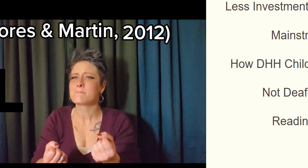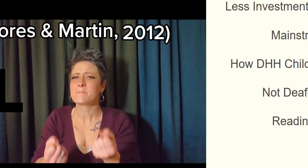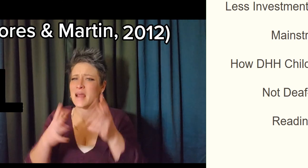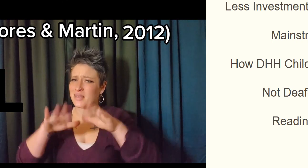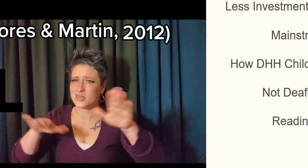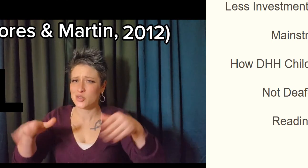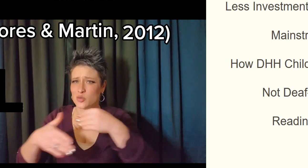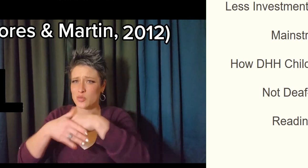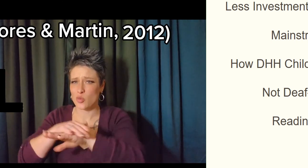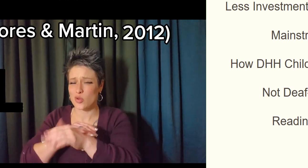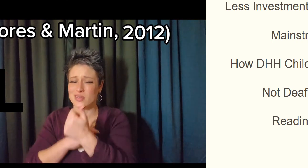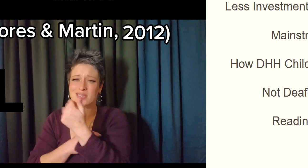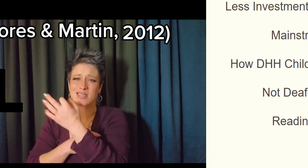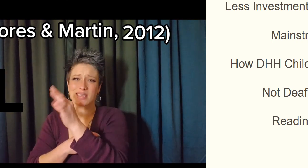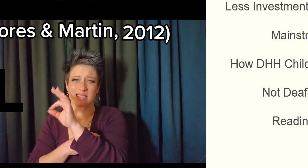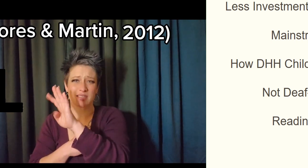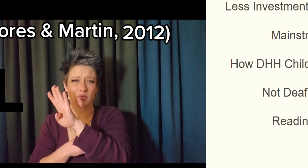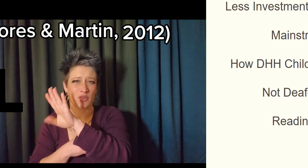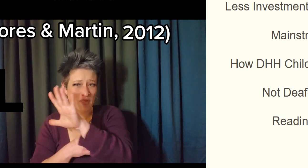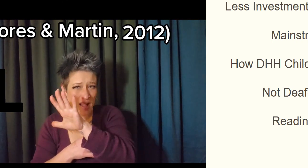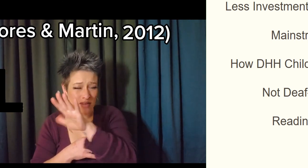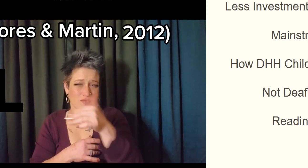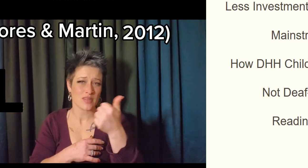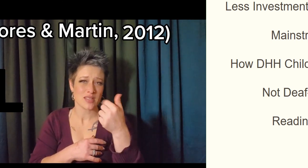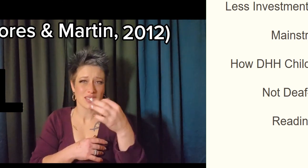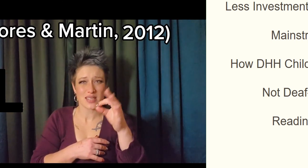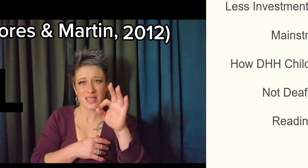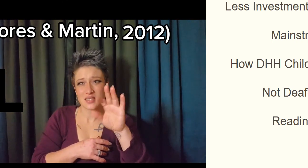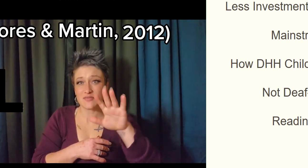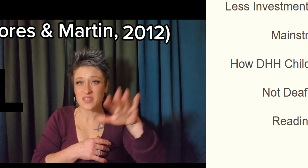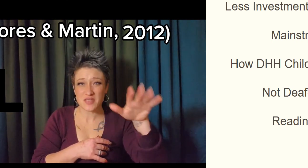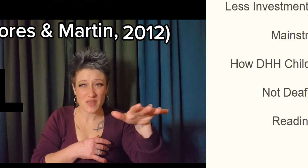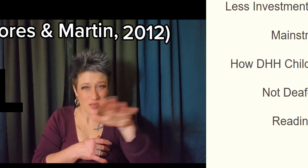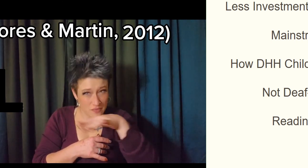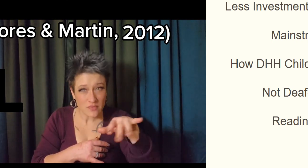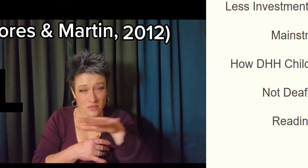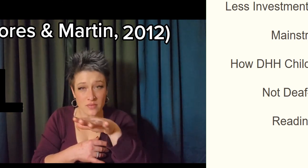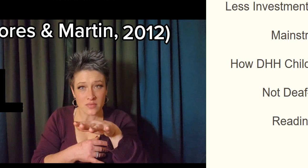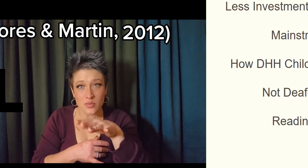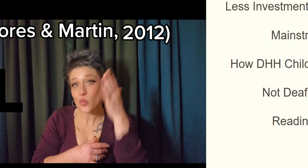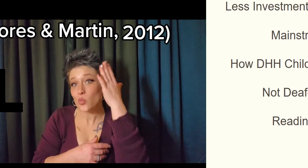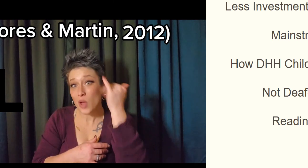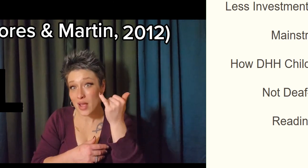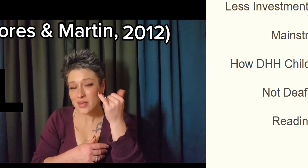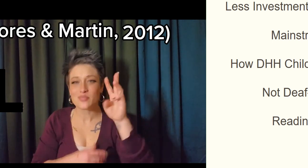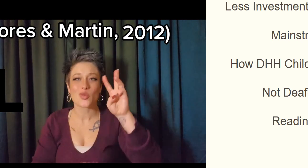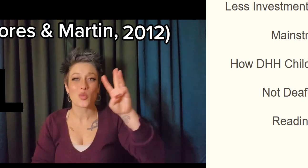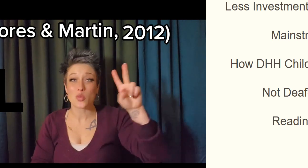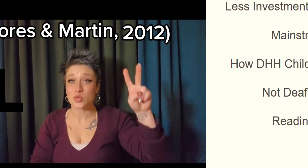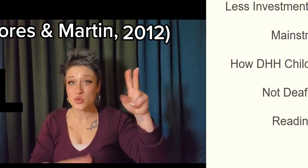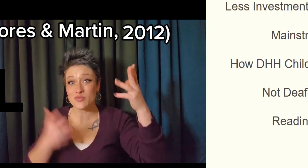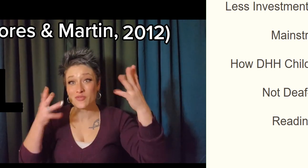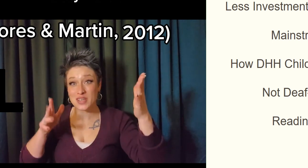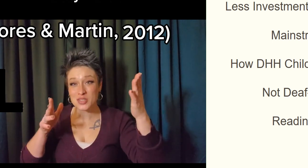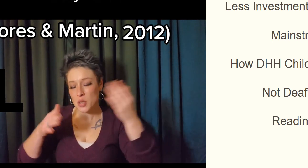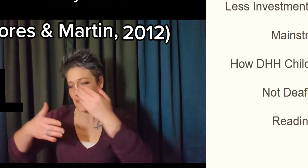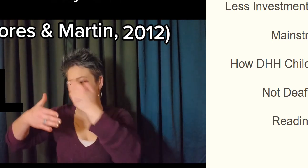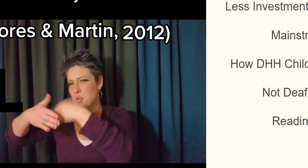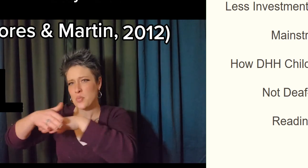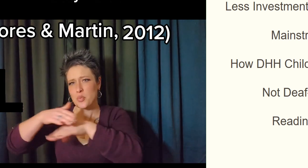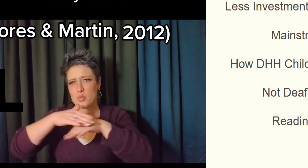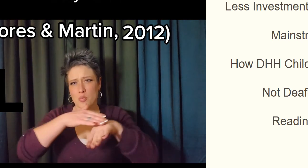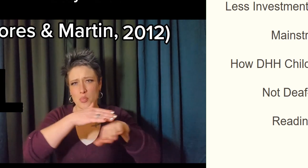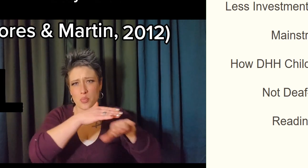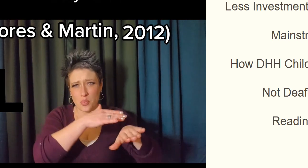first, there were a lot of children born between 1945 and 1955. Because World War